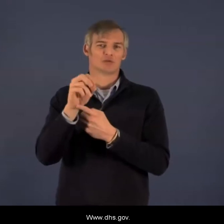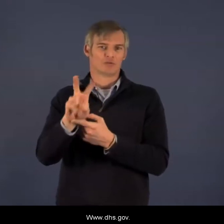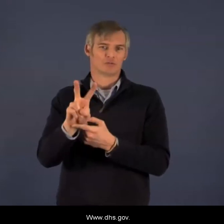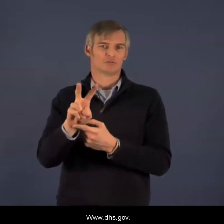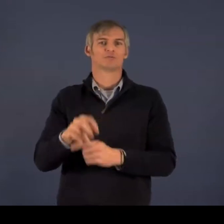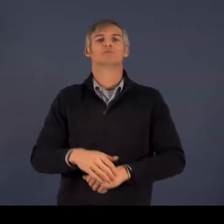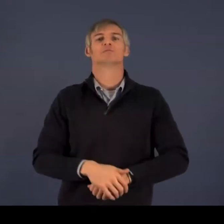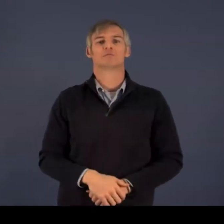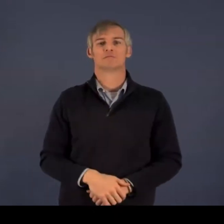www.dhs.gov.